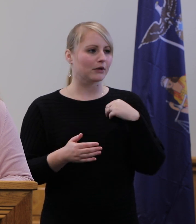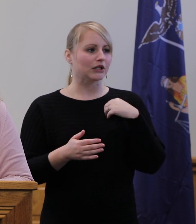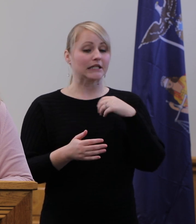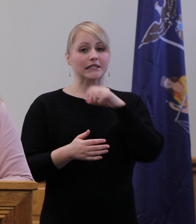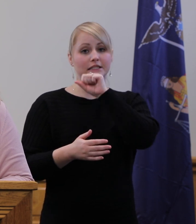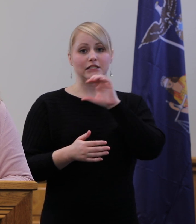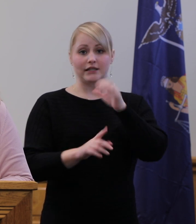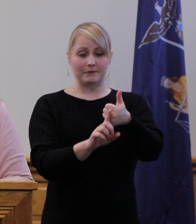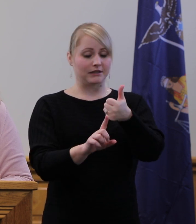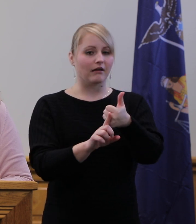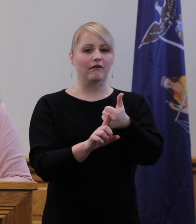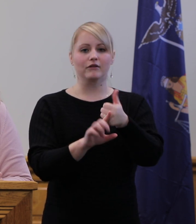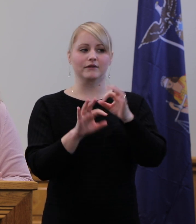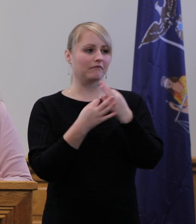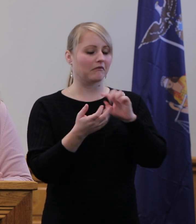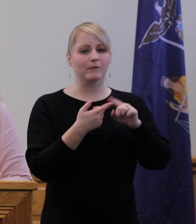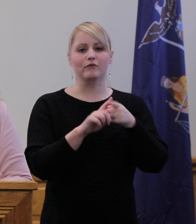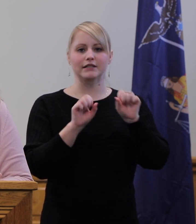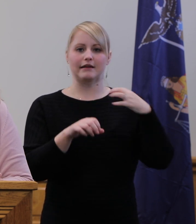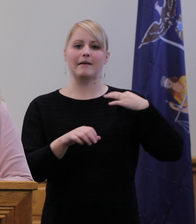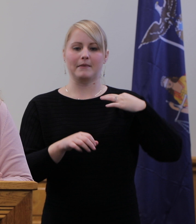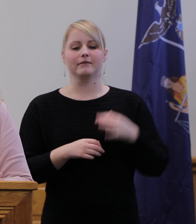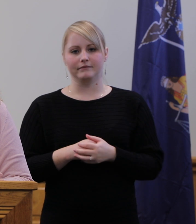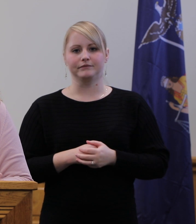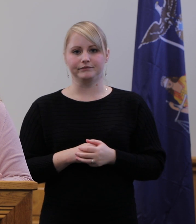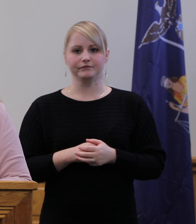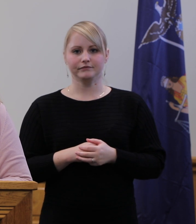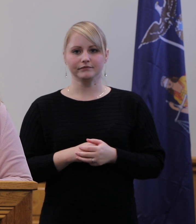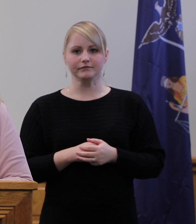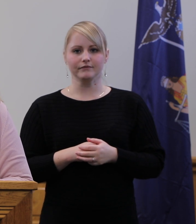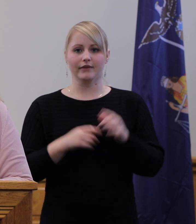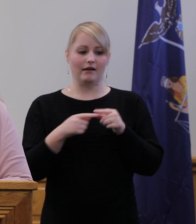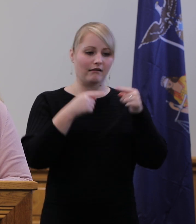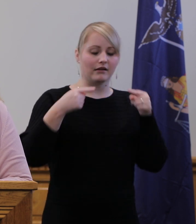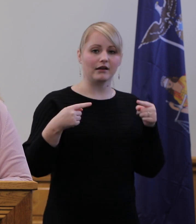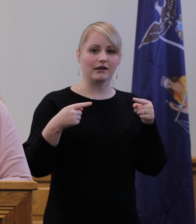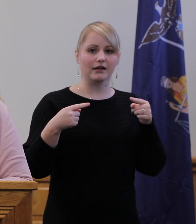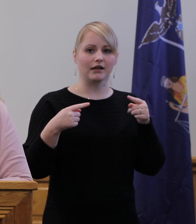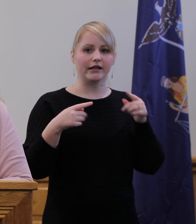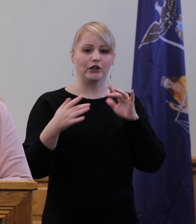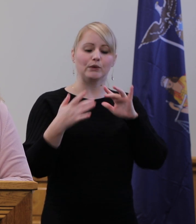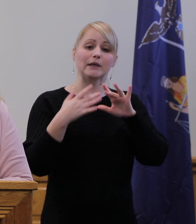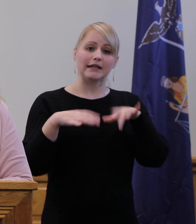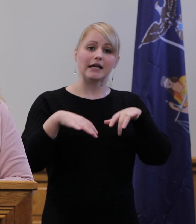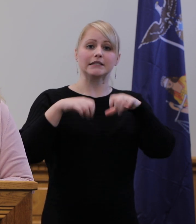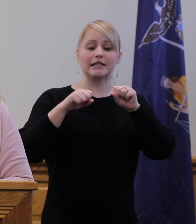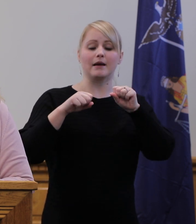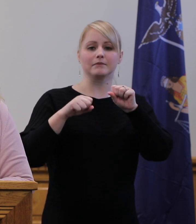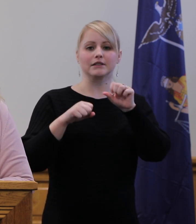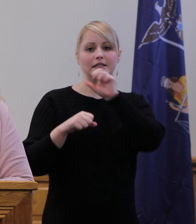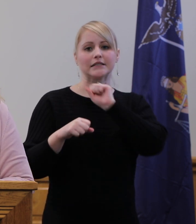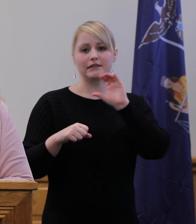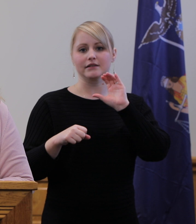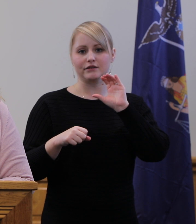themselves. On the opposite side, interested parties can contact the Office for the Aging to adopt a senior for the Santa